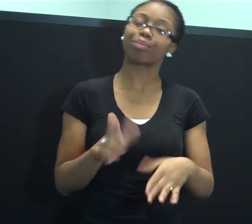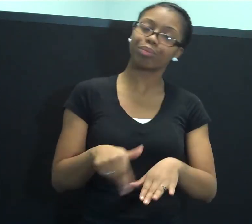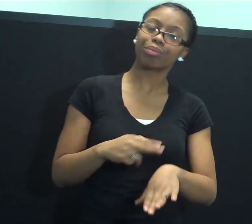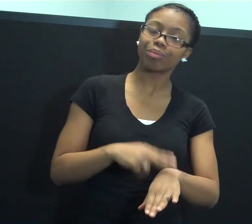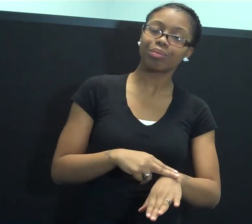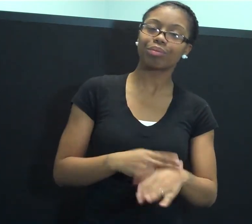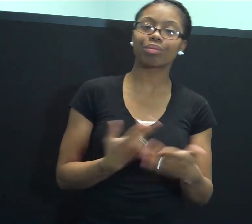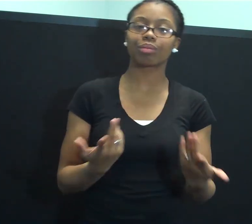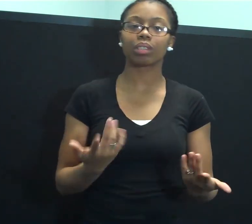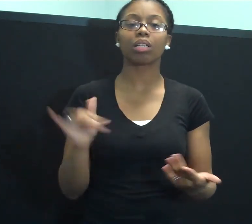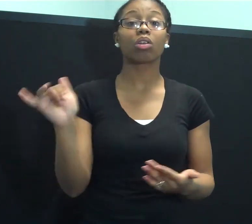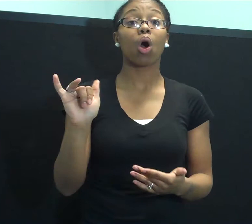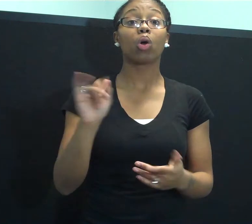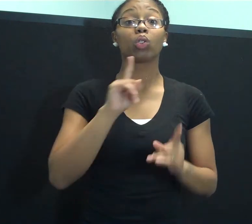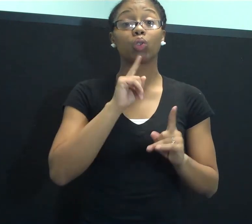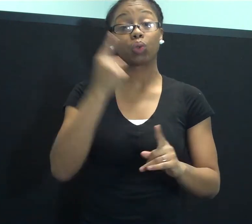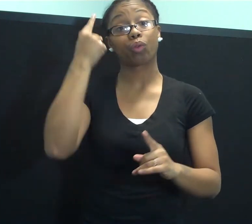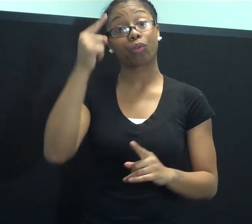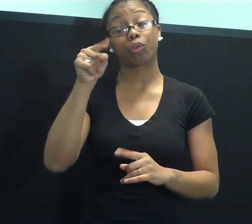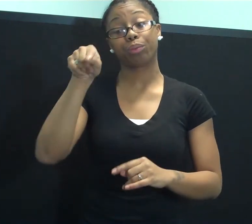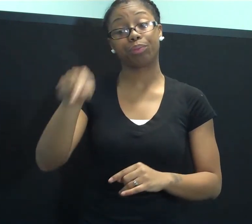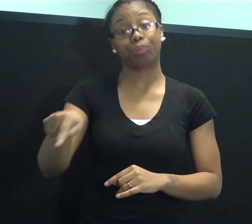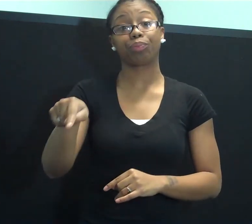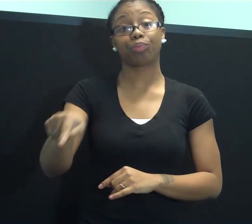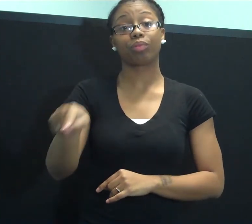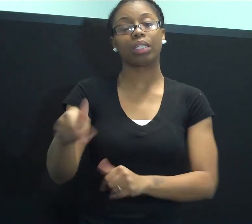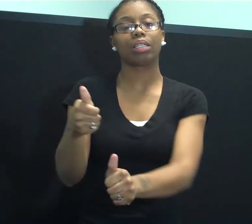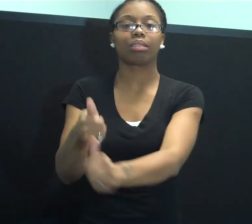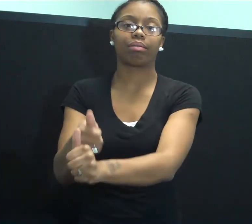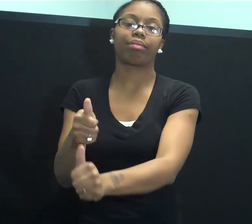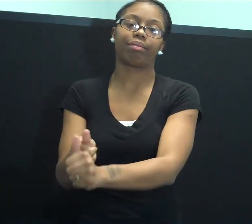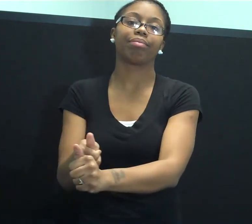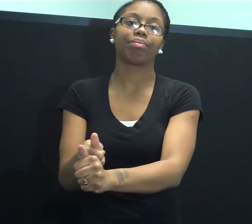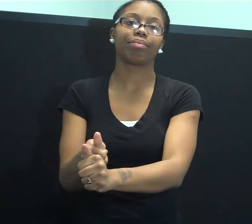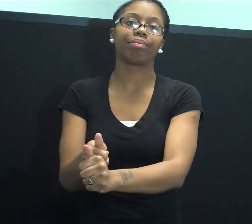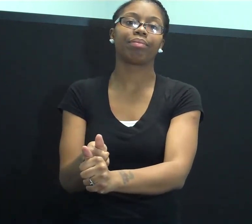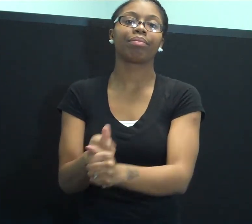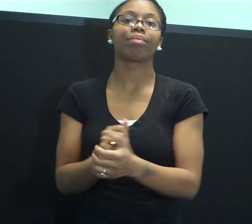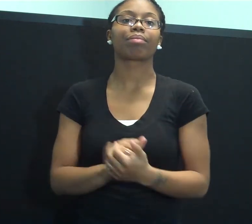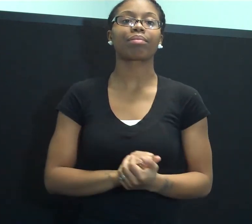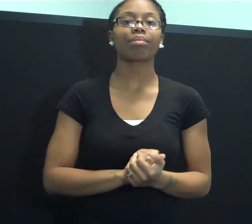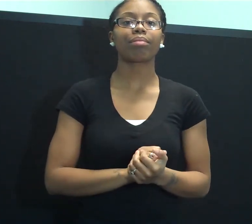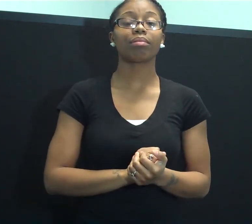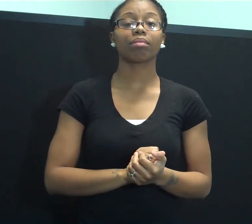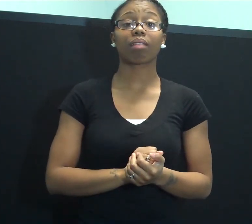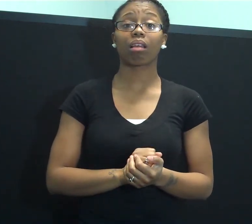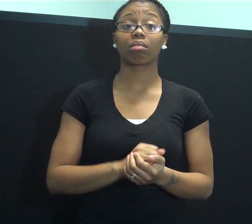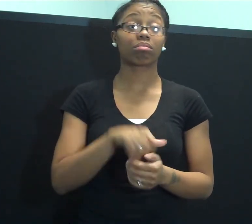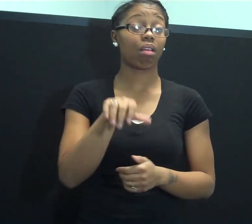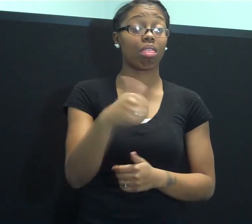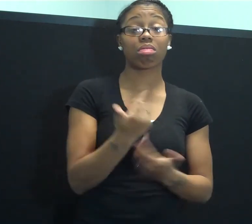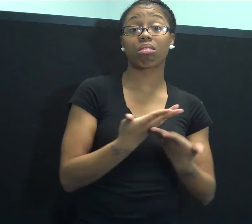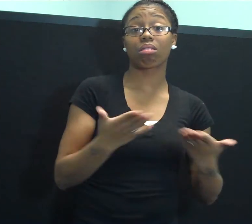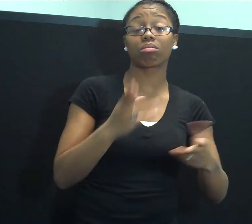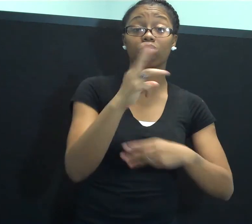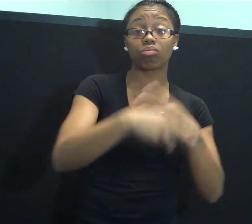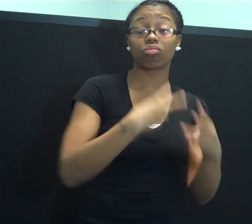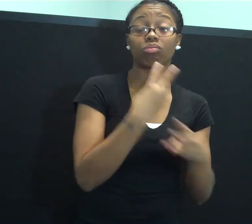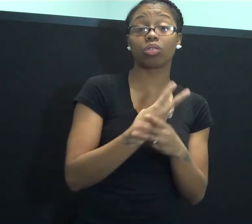is also true for Buddhism itself. Like everything else in the world, Buddhism is